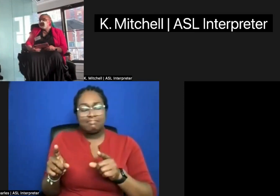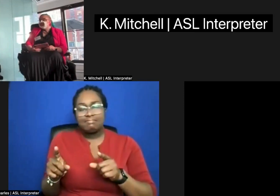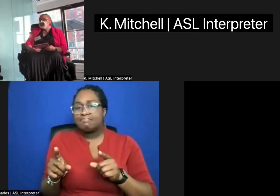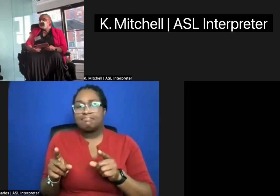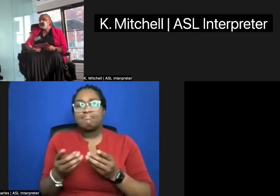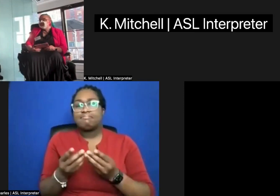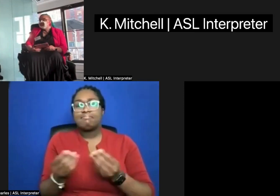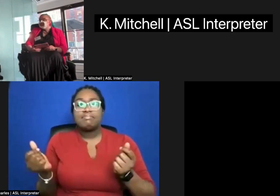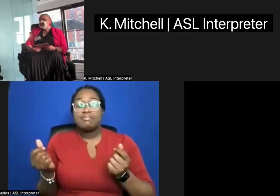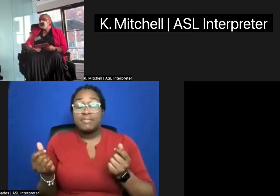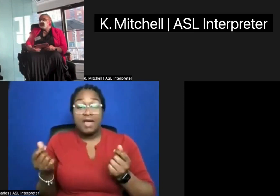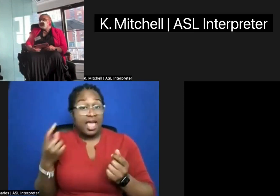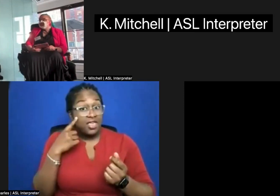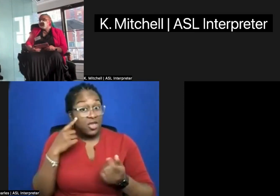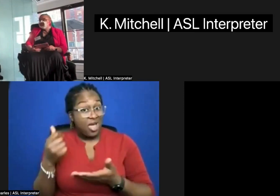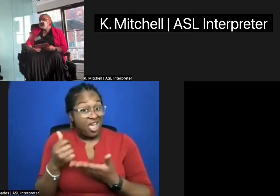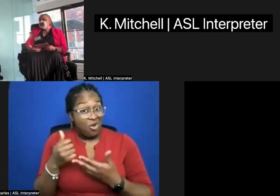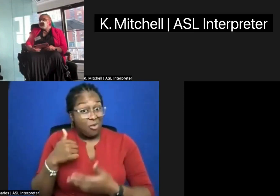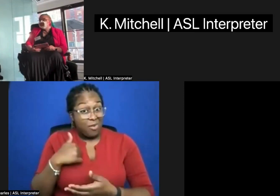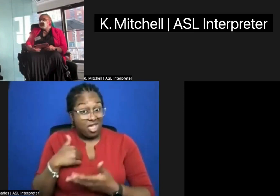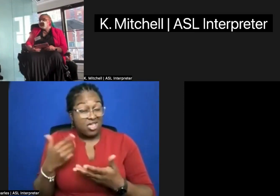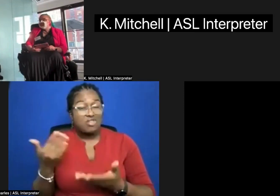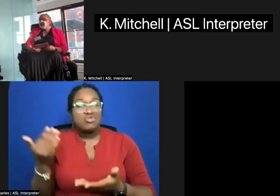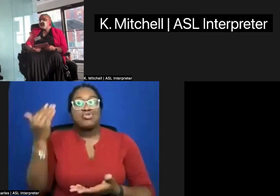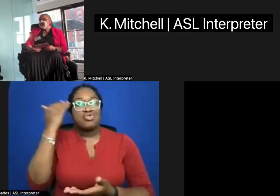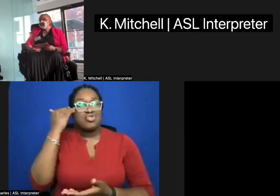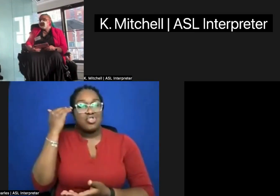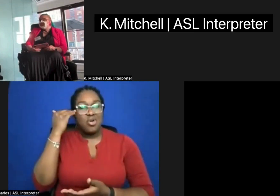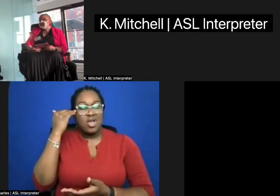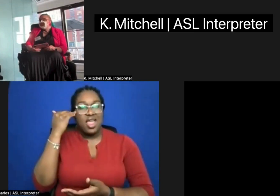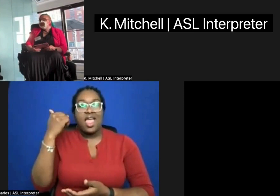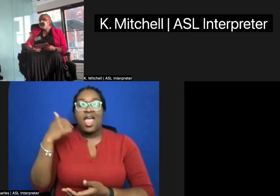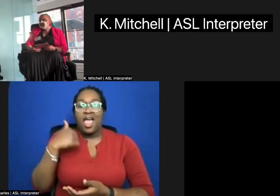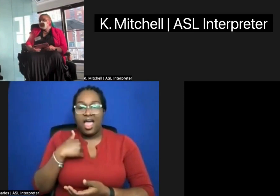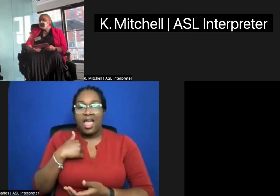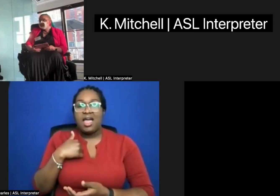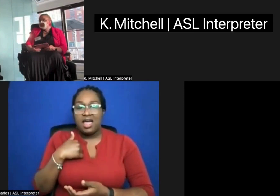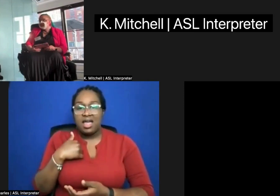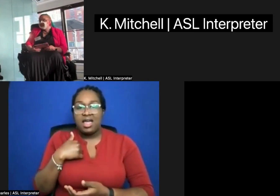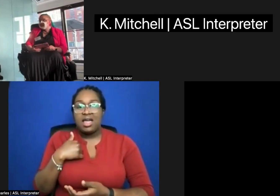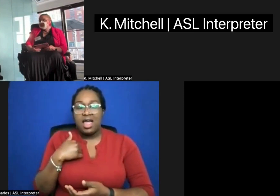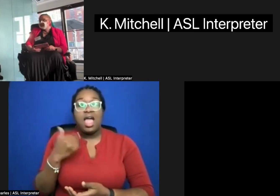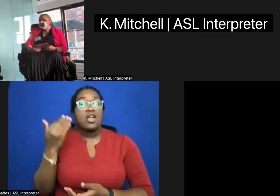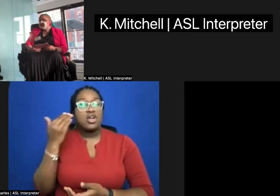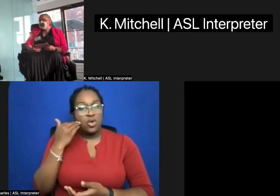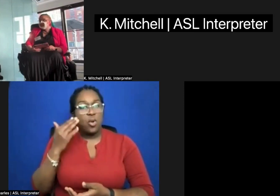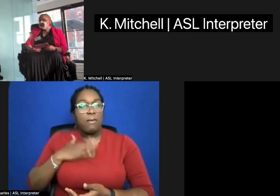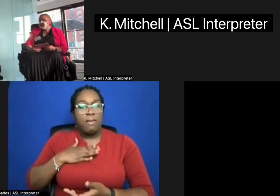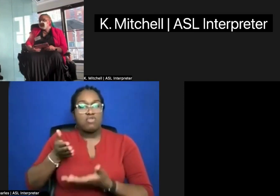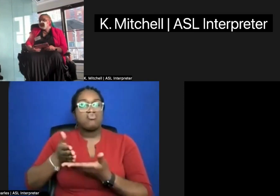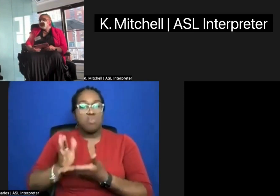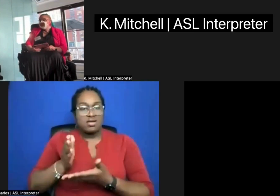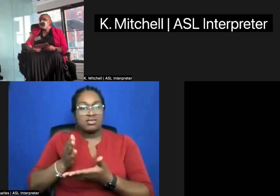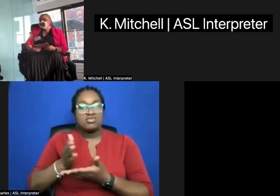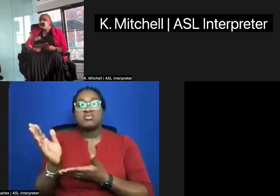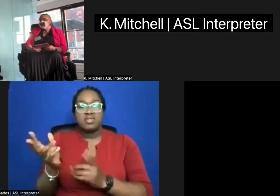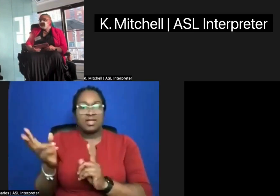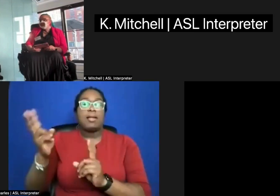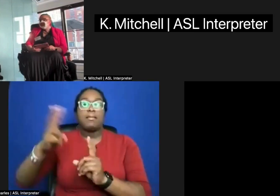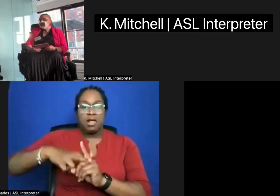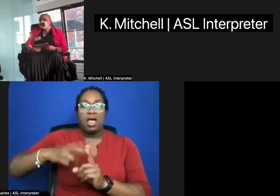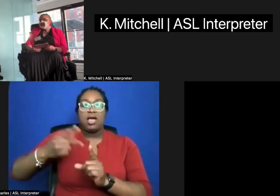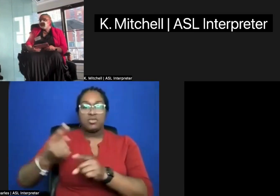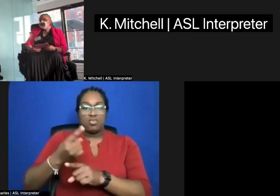is knowing that I have protection. If I know my rights and I do apply them the right